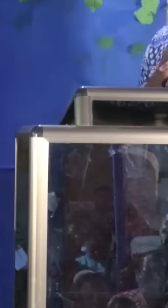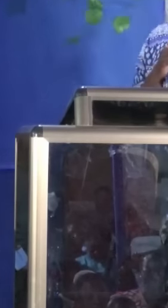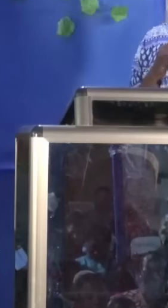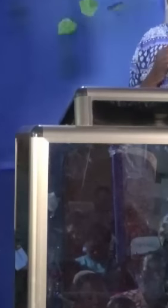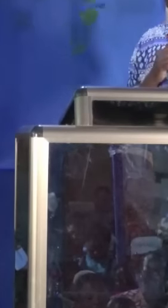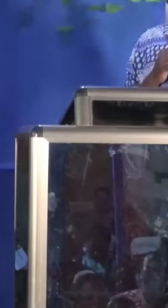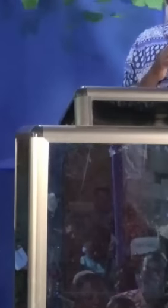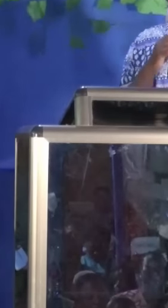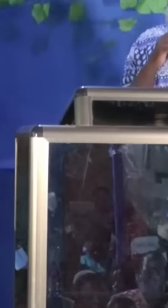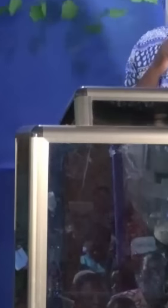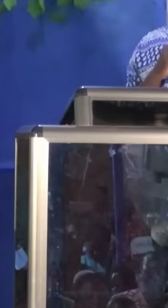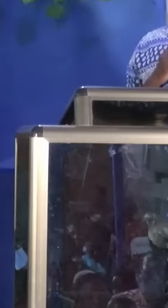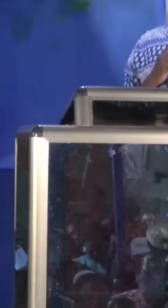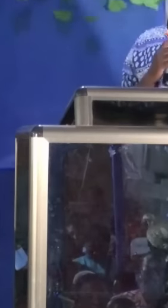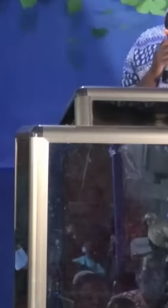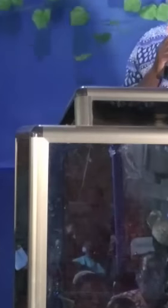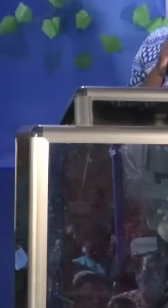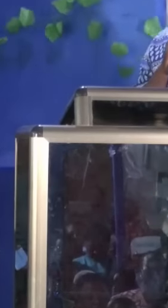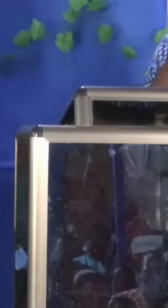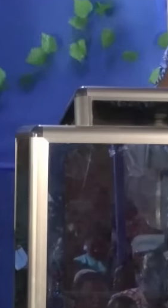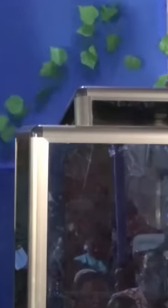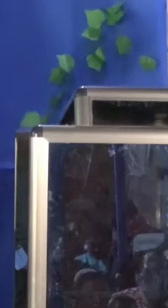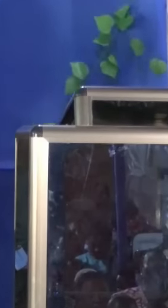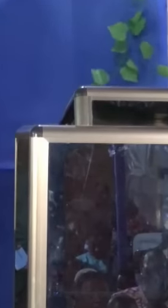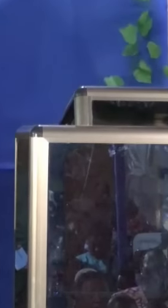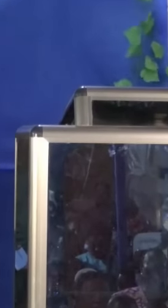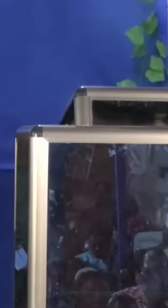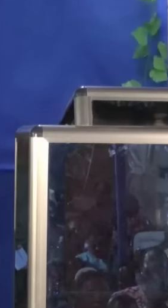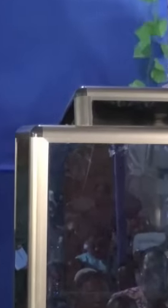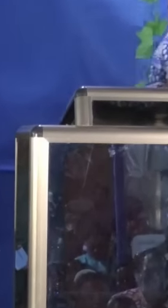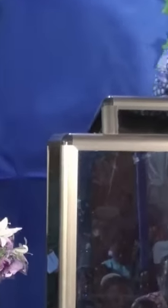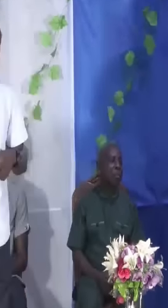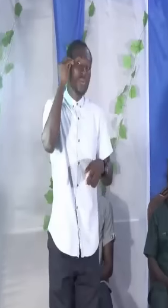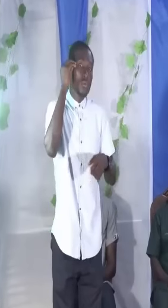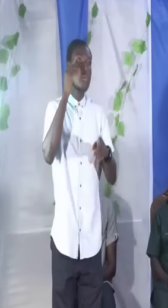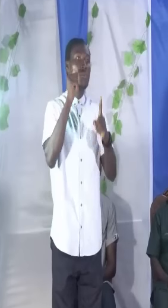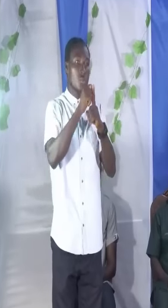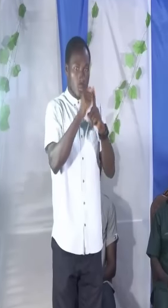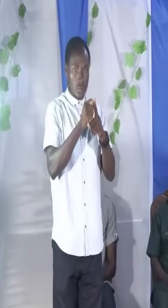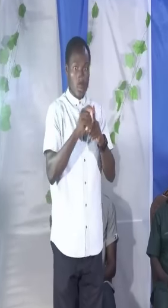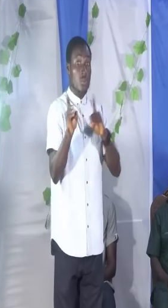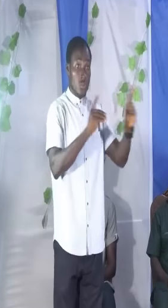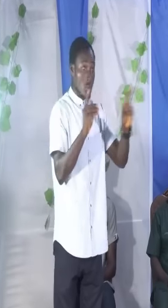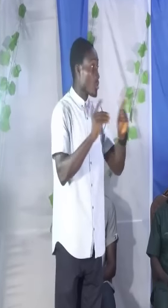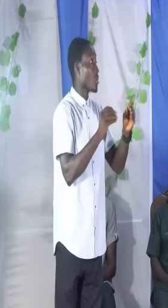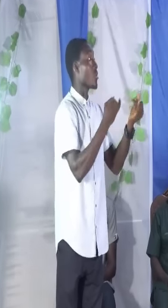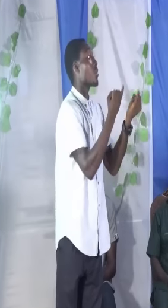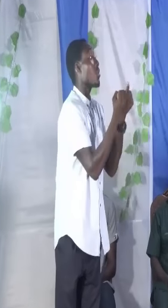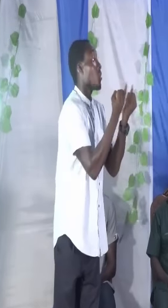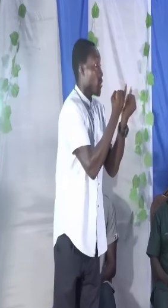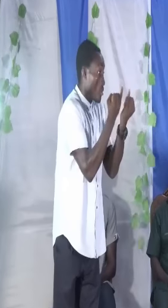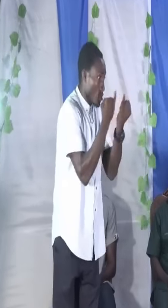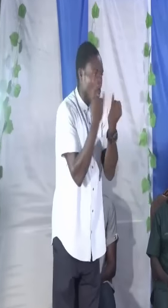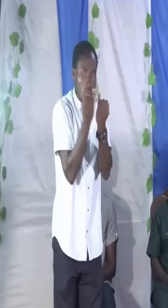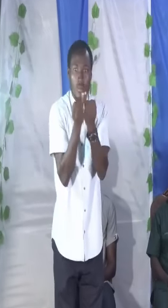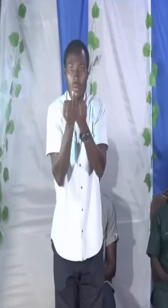onyankopo enam na dom so e ma me kom me krom me kwa ya help insurance e ma nipa 1000 wonem afɛ dɛm tia nsɛ ɔmo sɛ